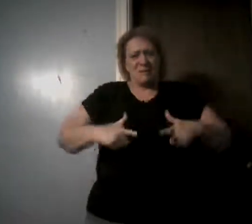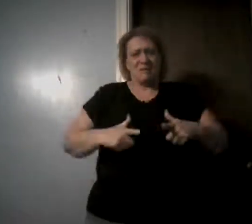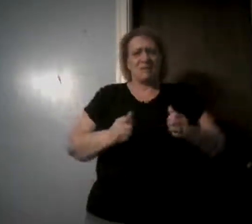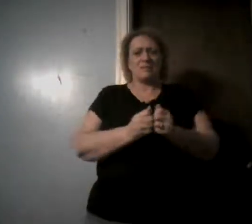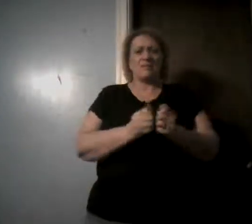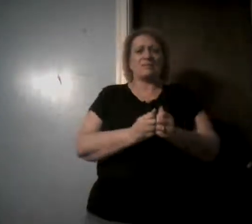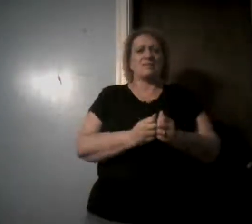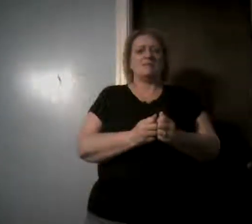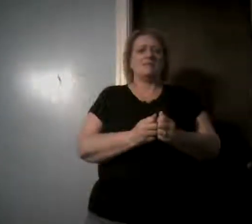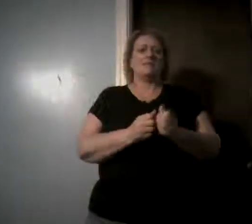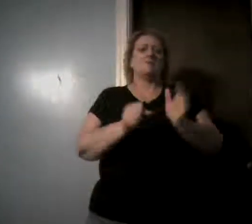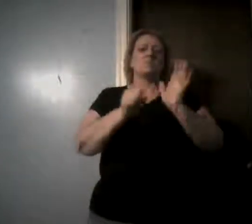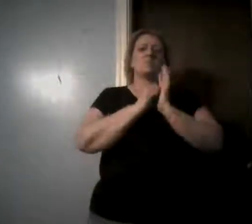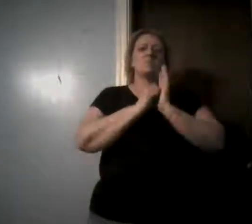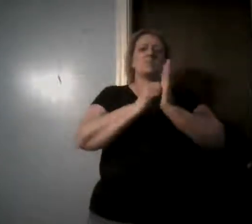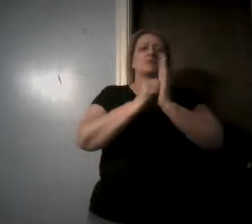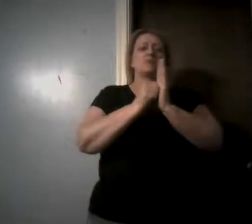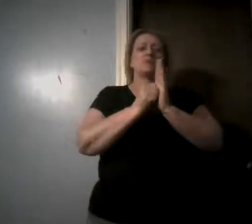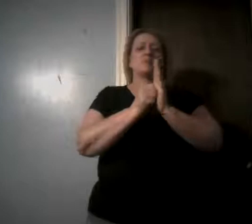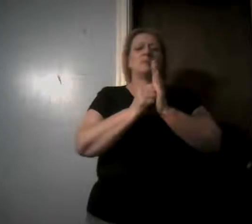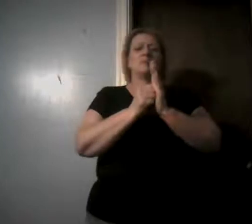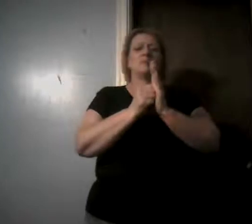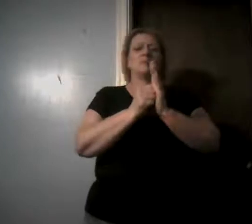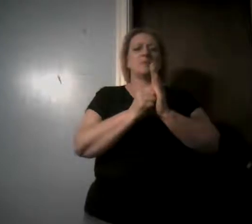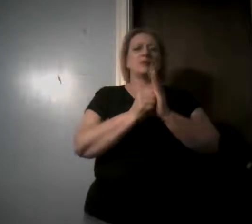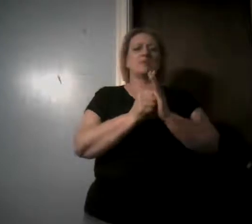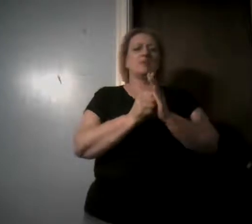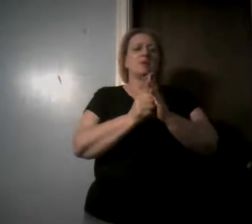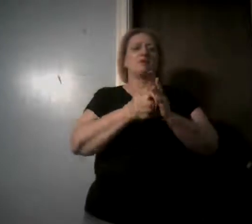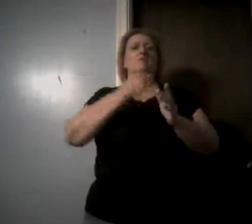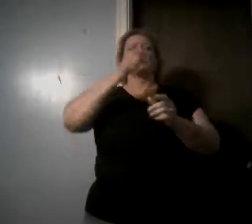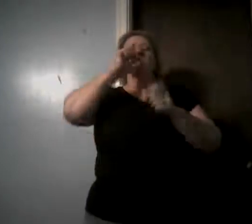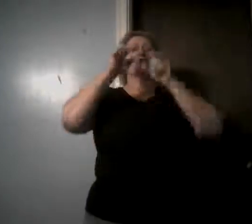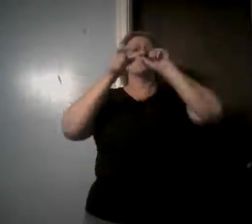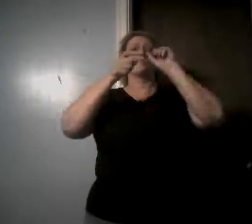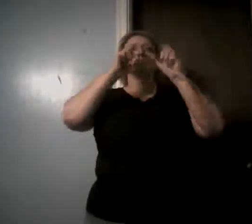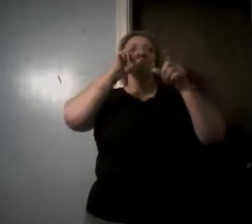symptoms of alcoholism are you cannot quit drinking or control how much you drink.